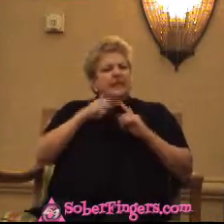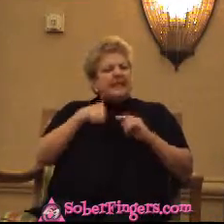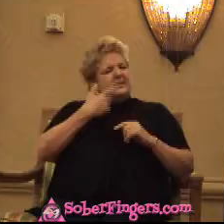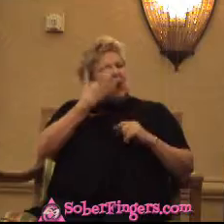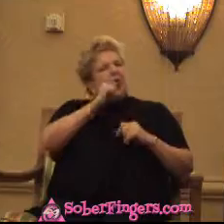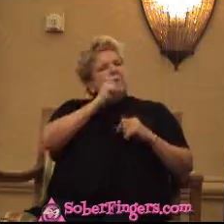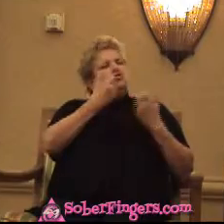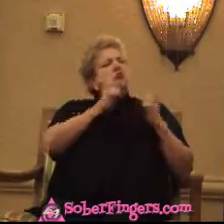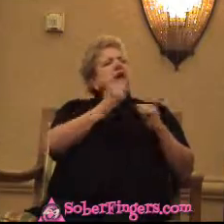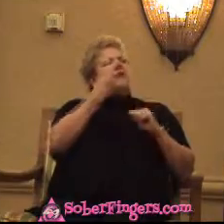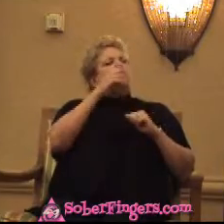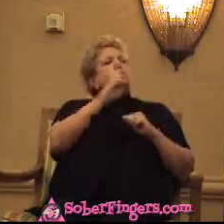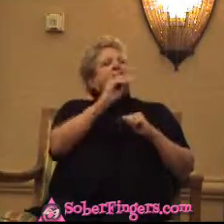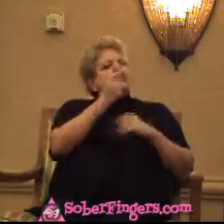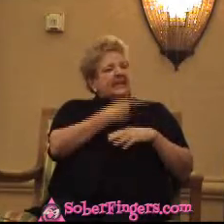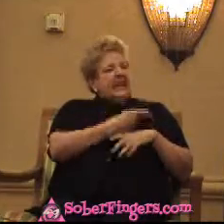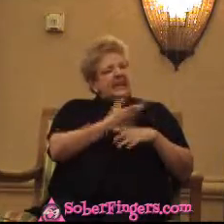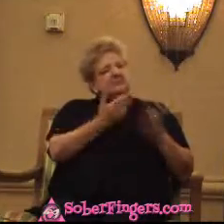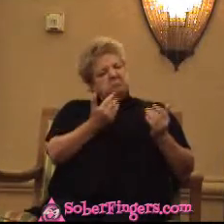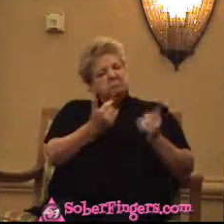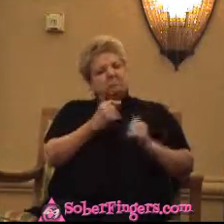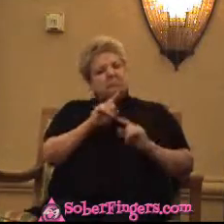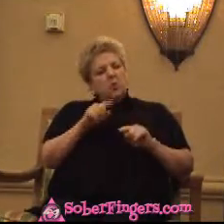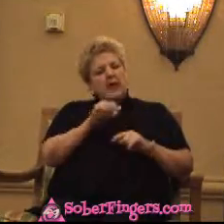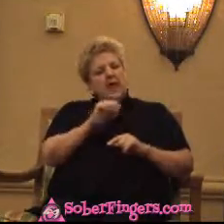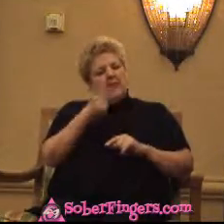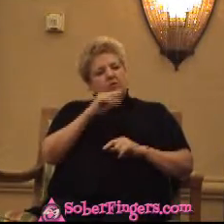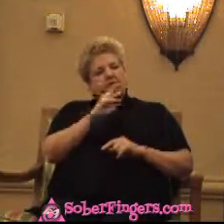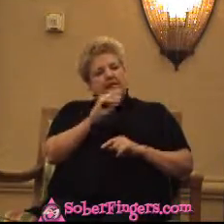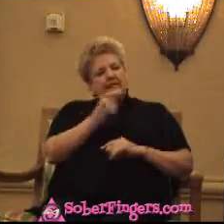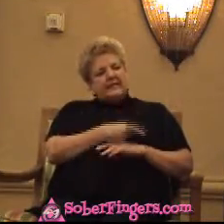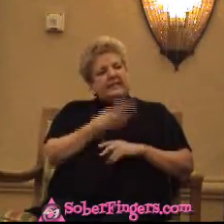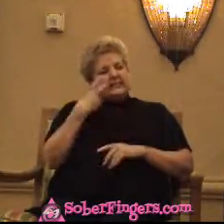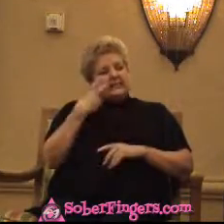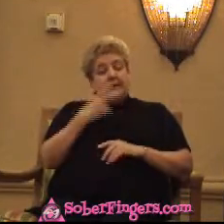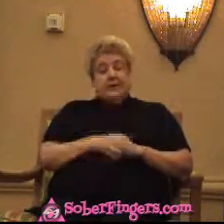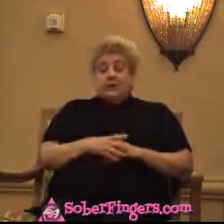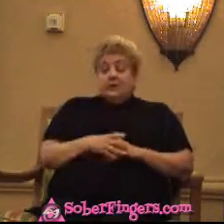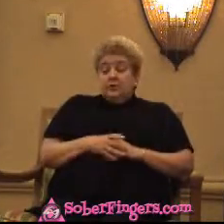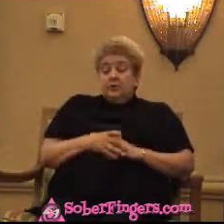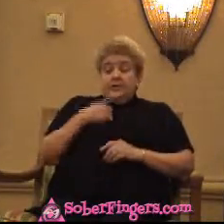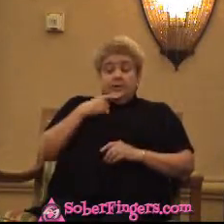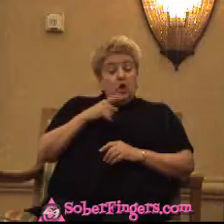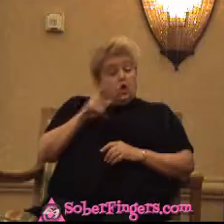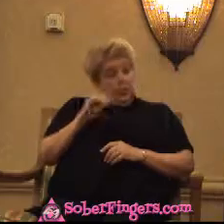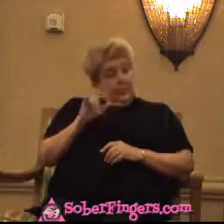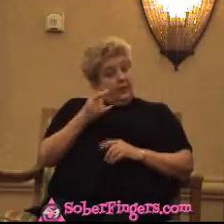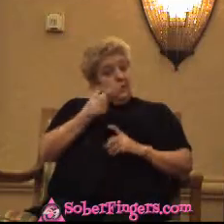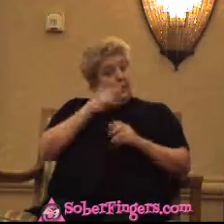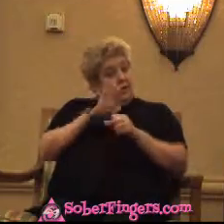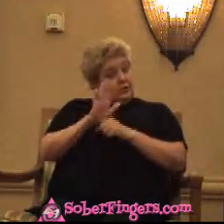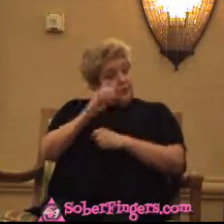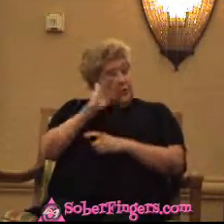a commitment to me, you'll try it for 60 days. So she said, you know, you promised your brother you'd go for 60 days. And I said, all